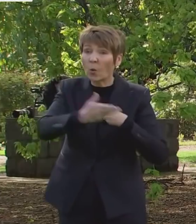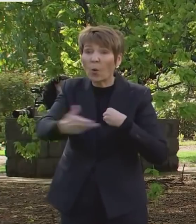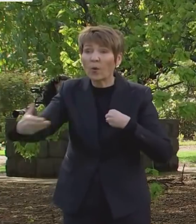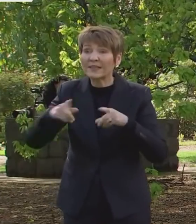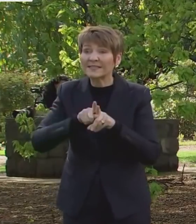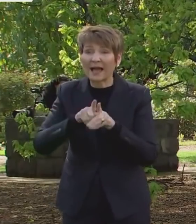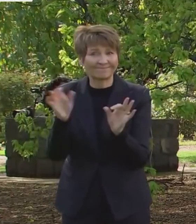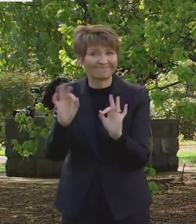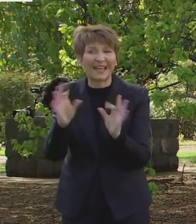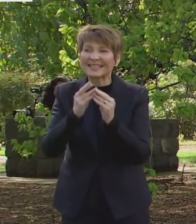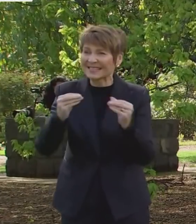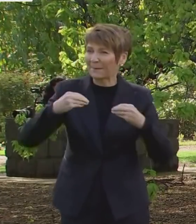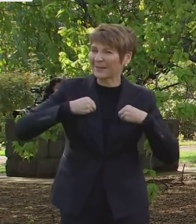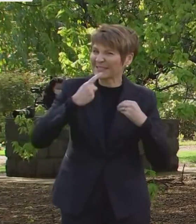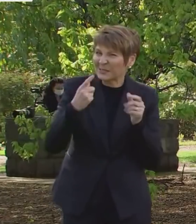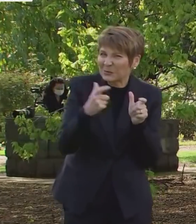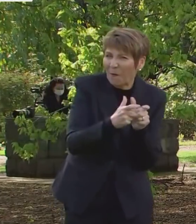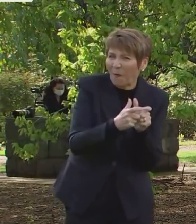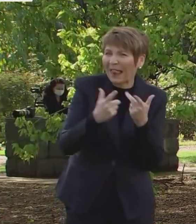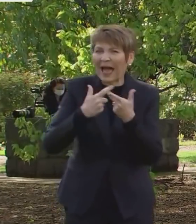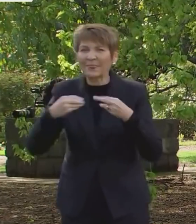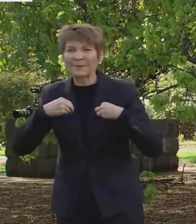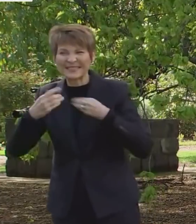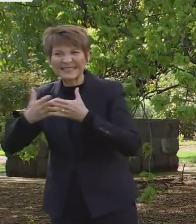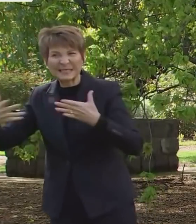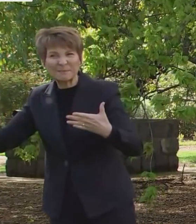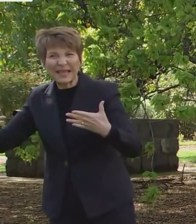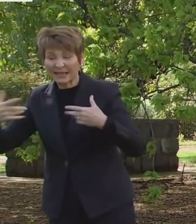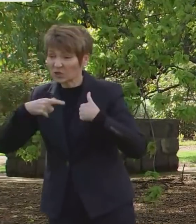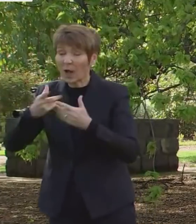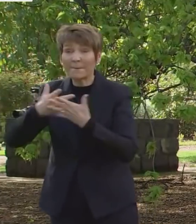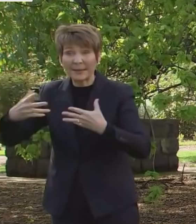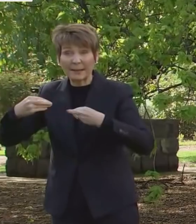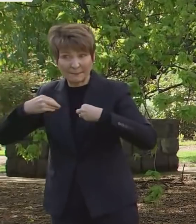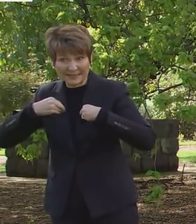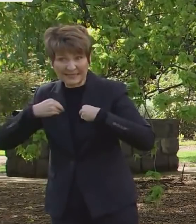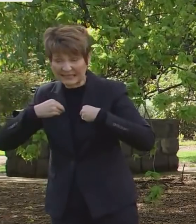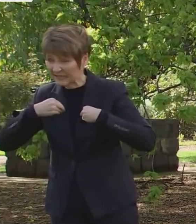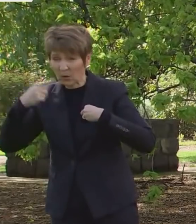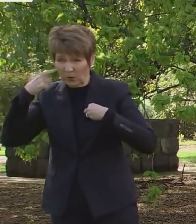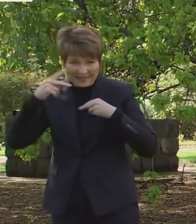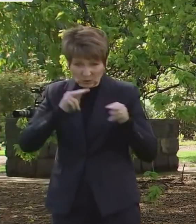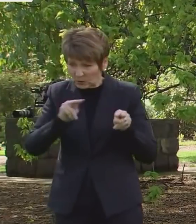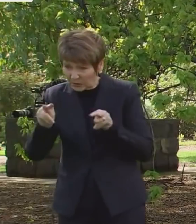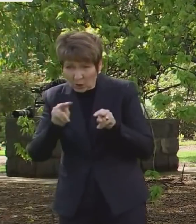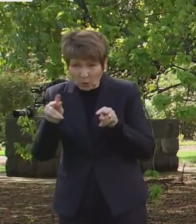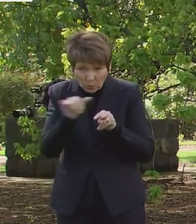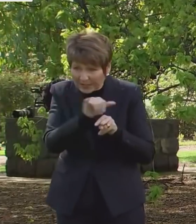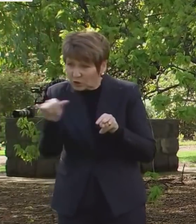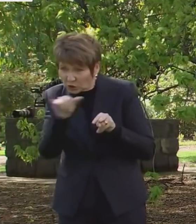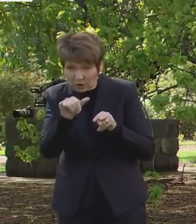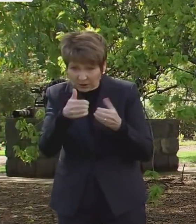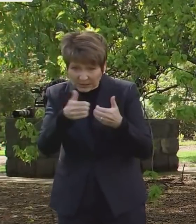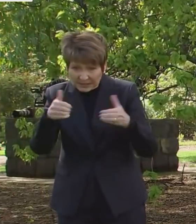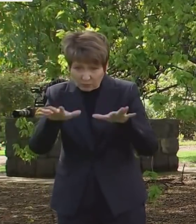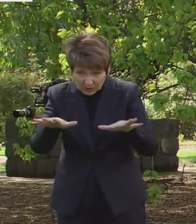3 tiers, that will take a week or so for us to do that. But when a payment is